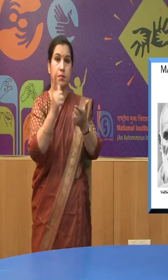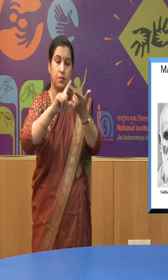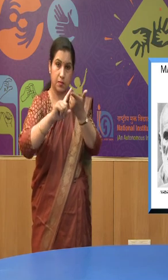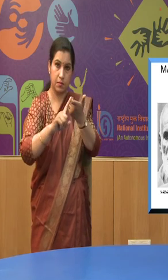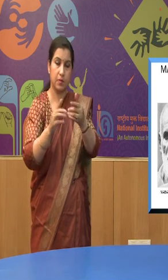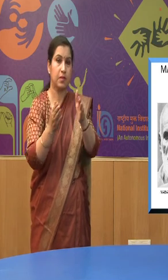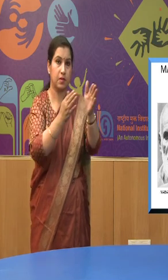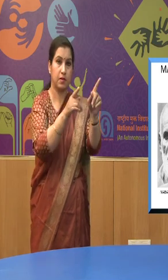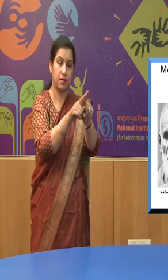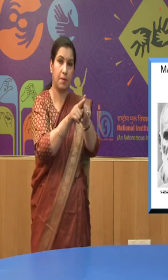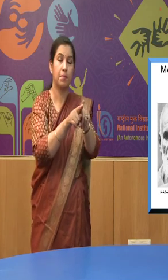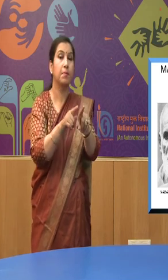Pandita Ramabai,